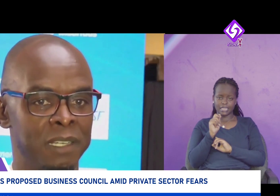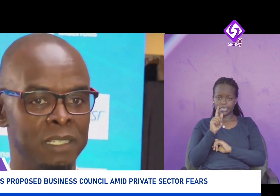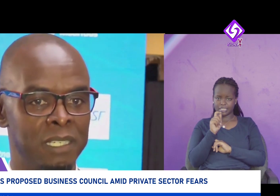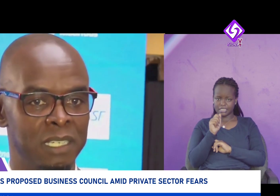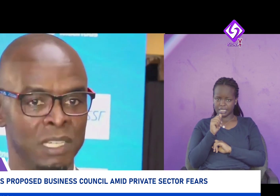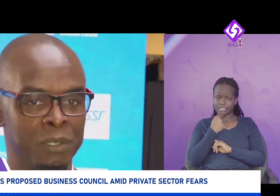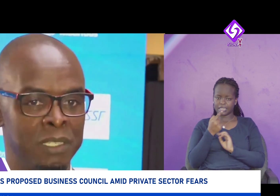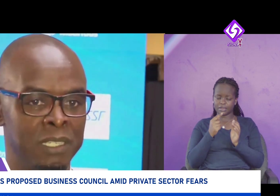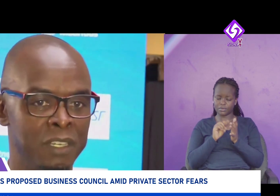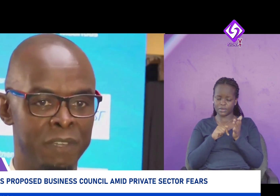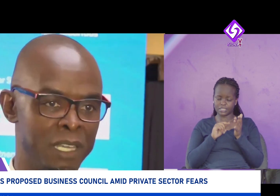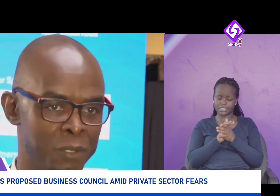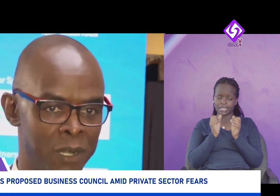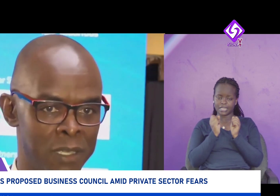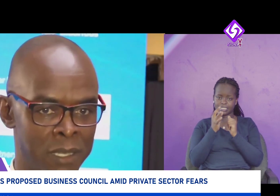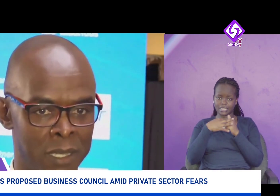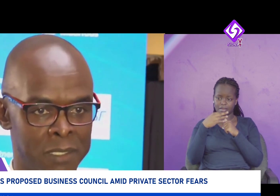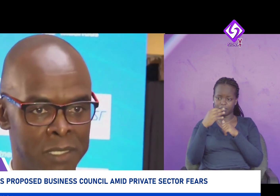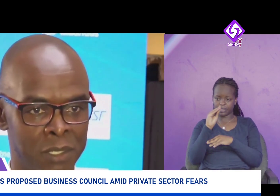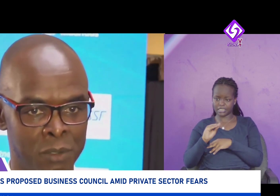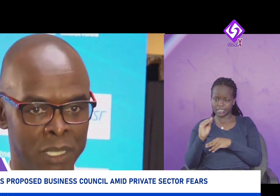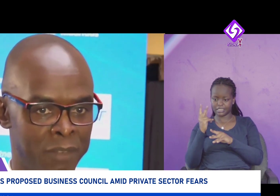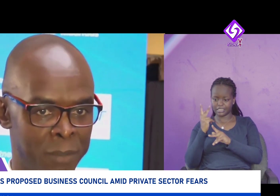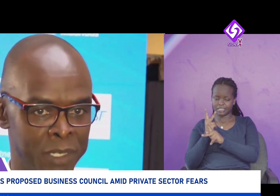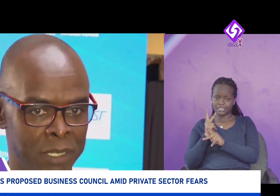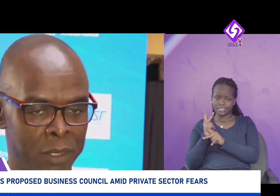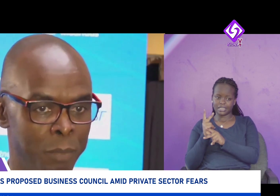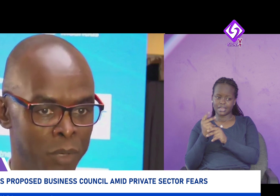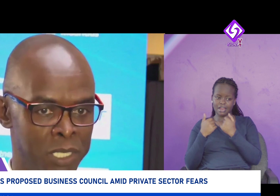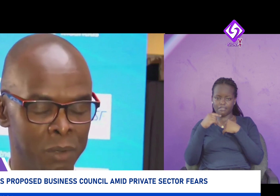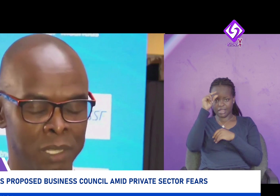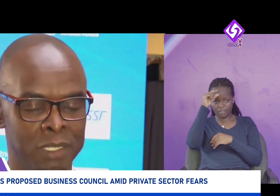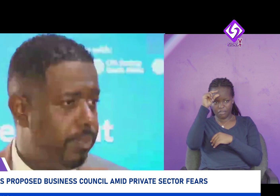funding is actually seated in financial assets, including government bonds and all that.